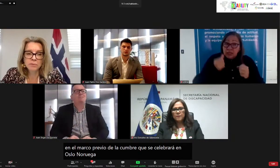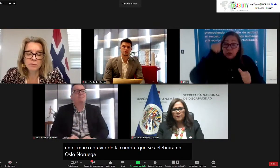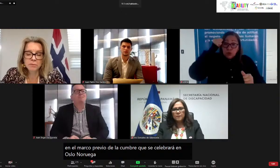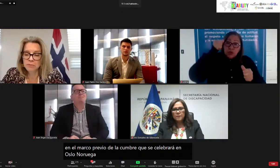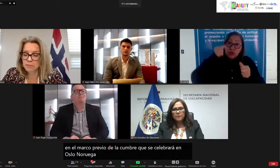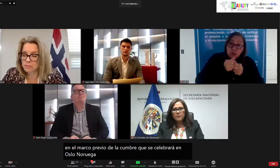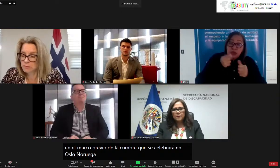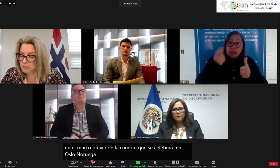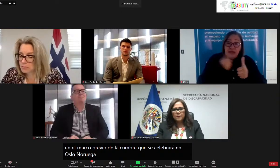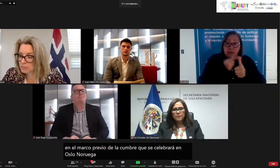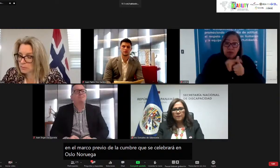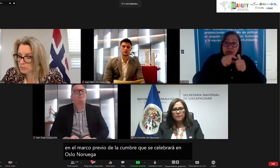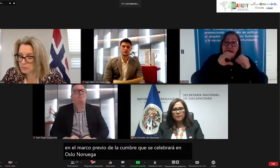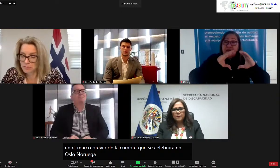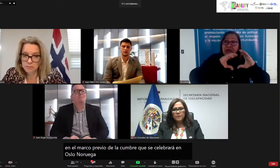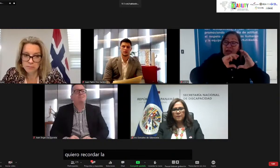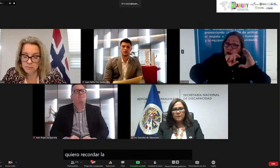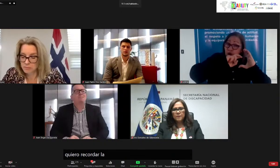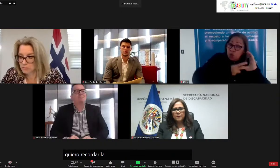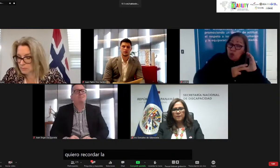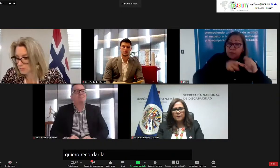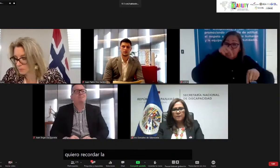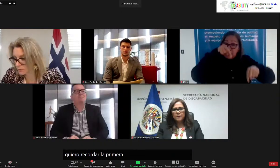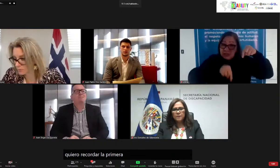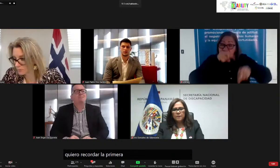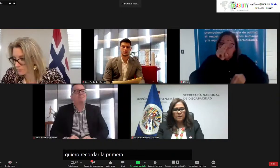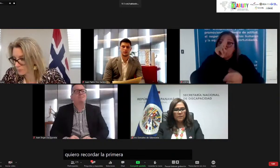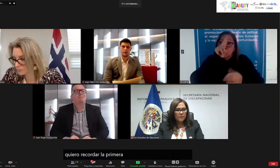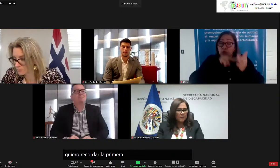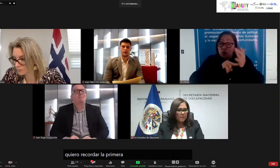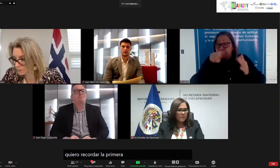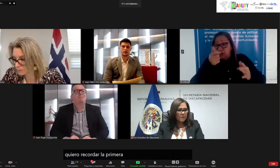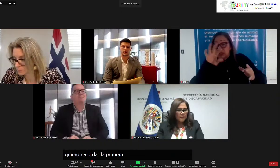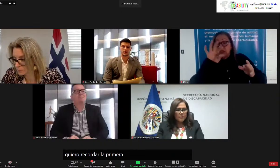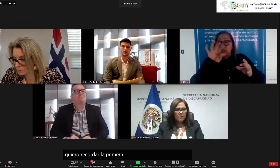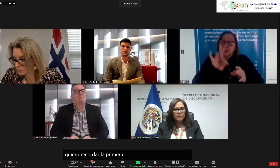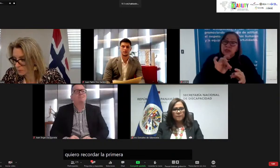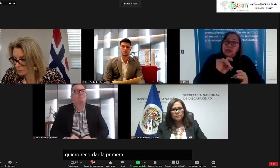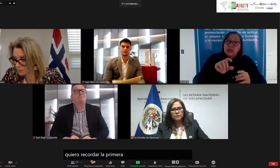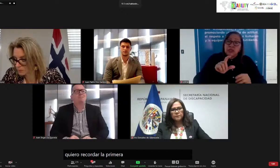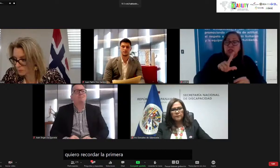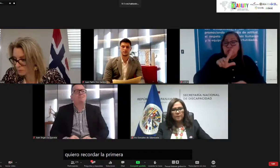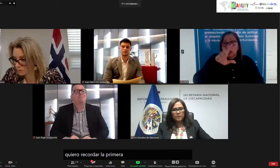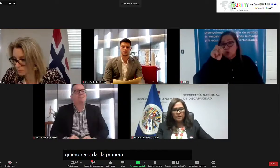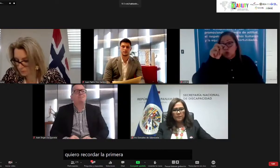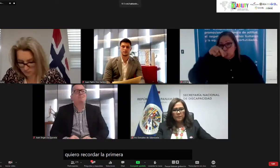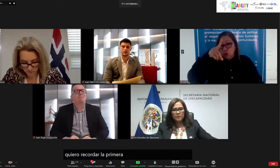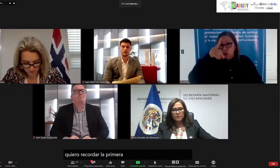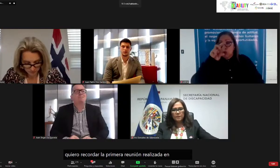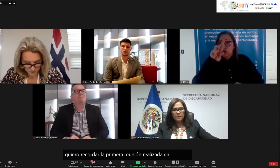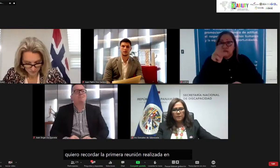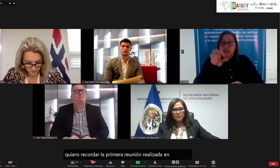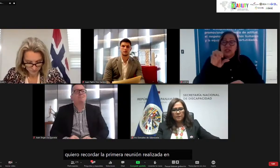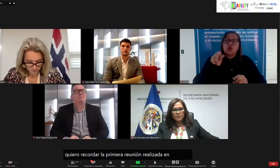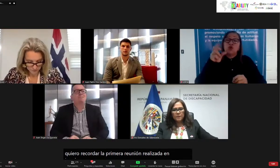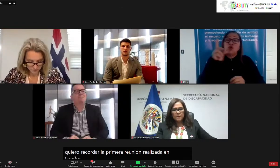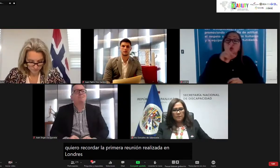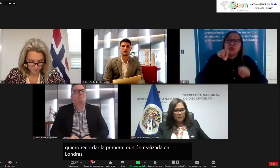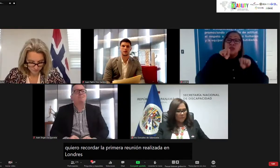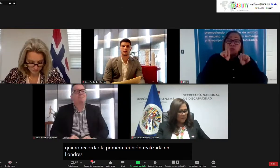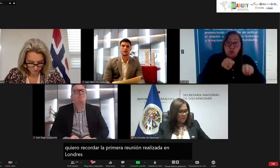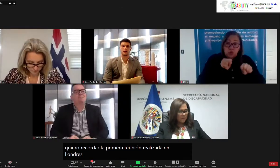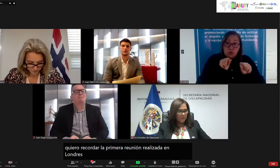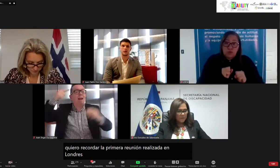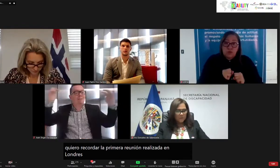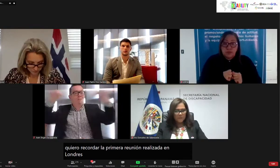i want to remember the first disability summit in 2018 carried out in london